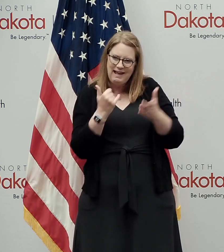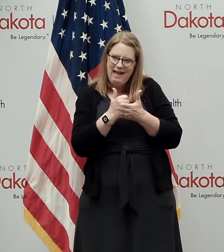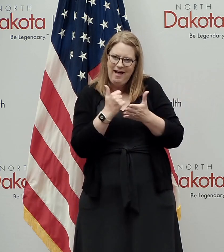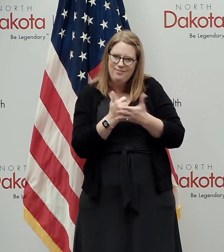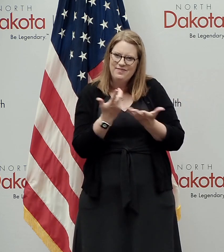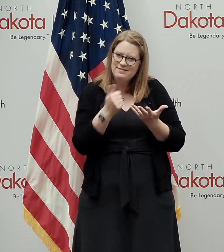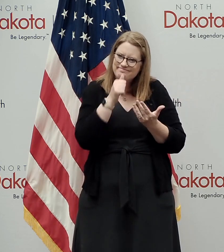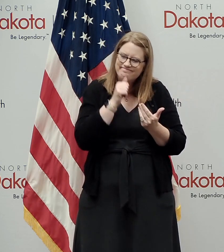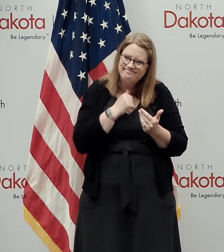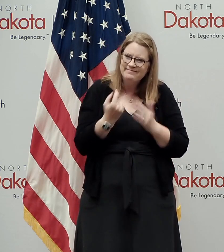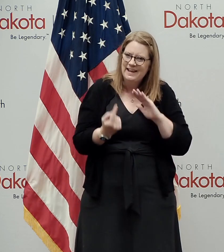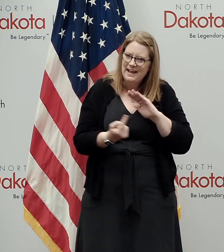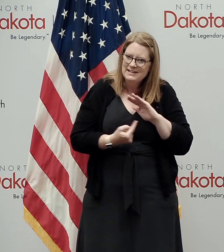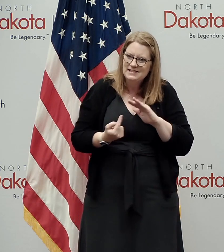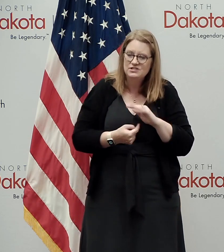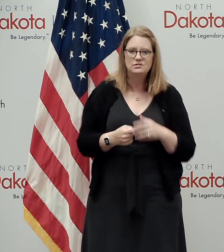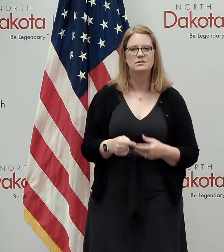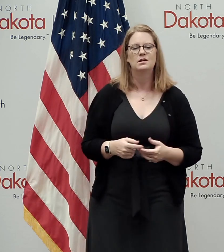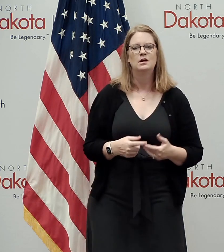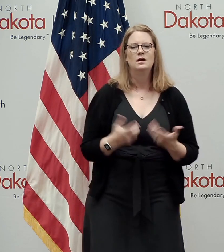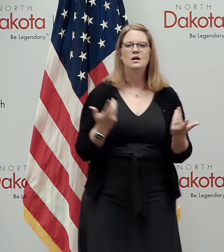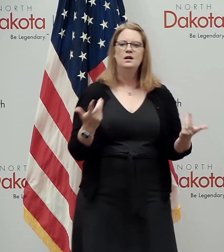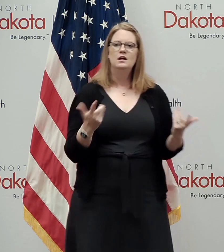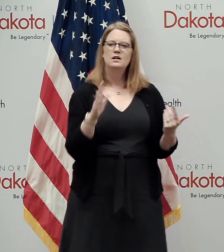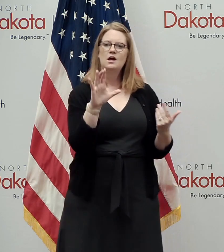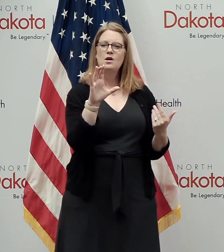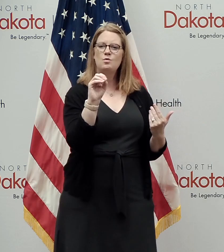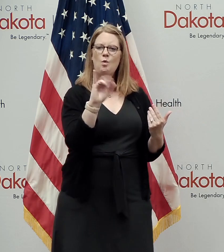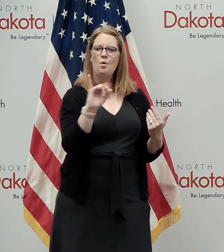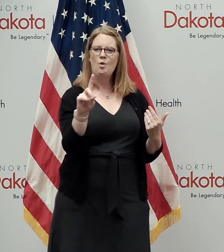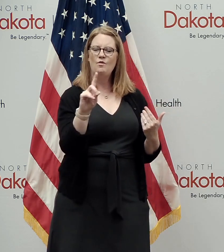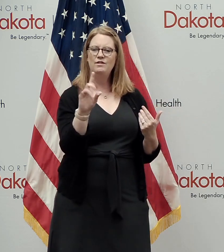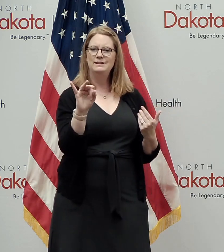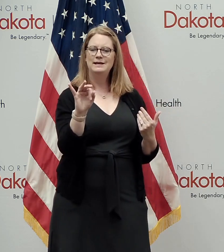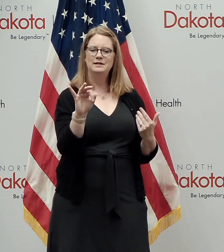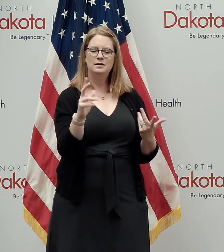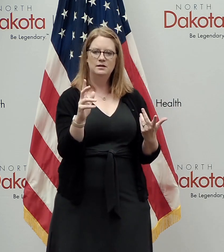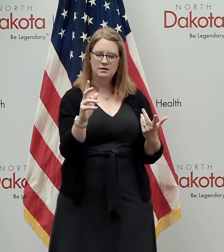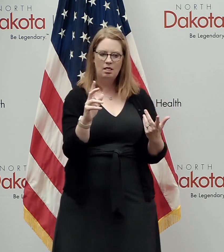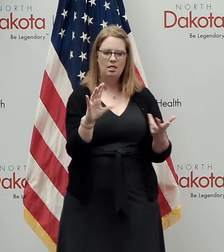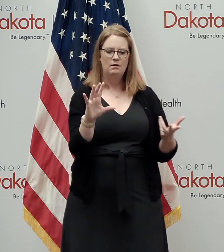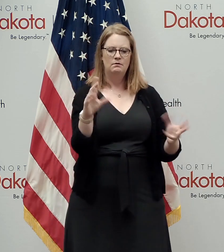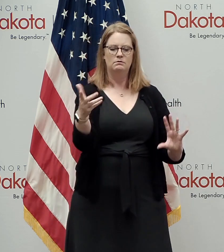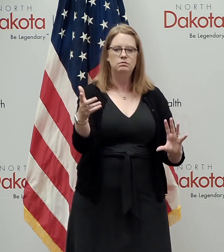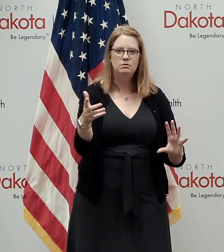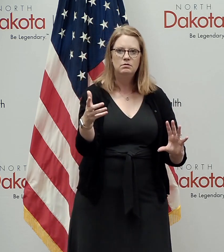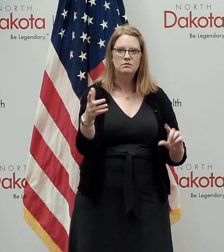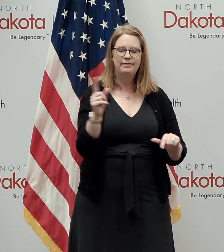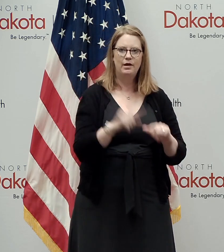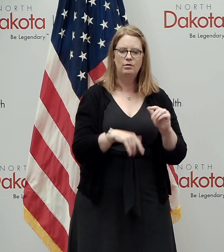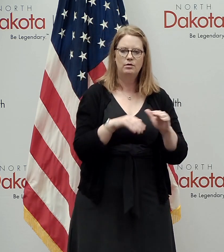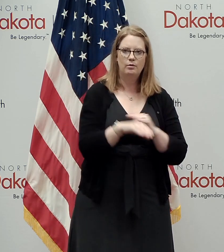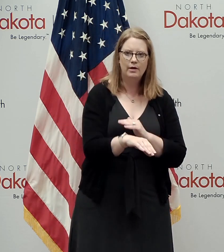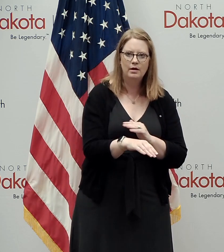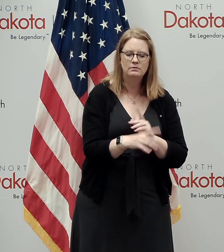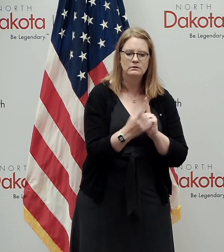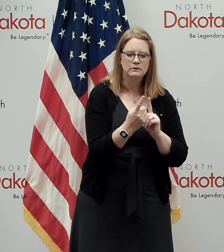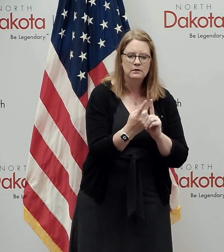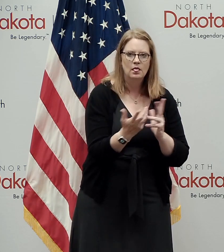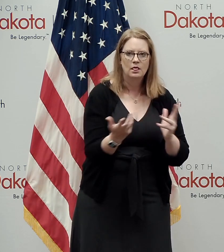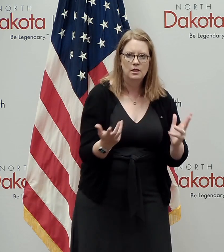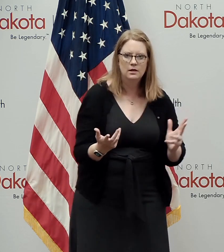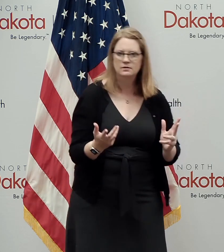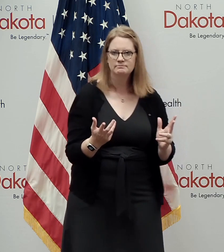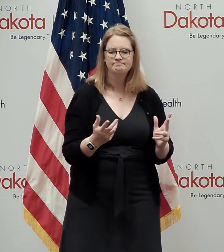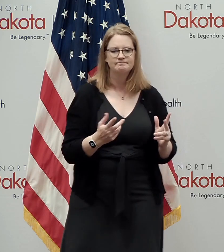When COVID-19 changed live collaboration, artists in residence with Council of Art Nicole Gagner